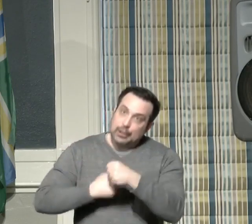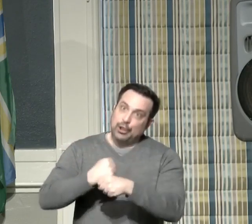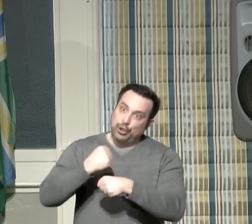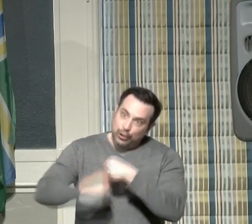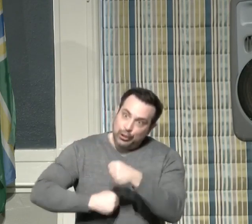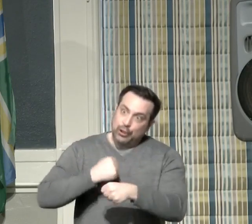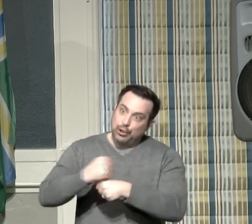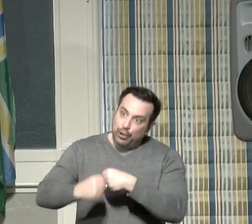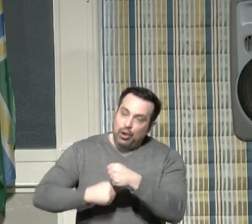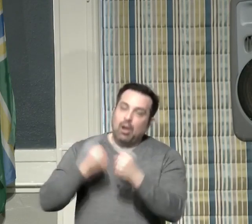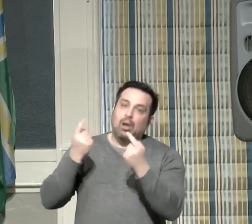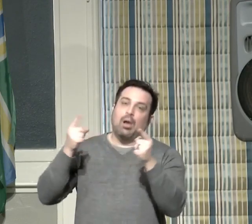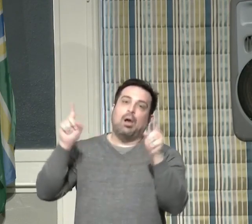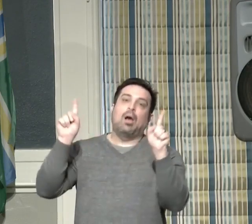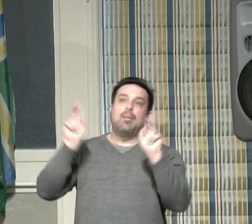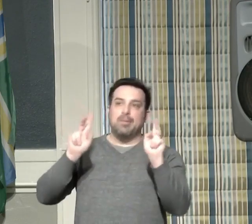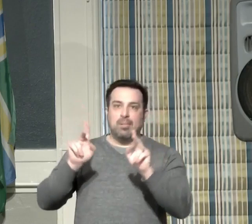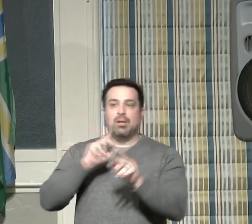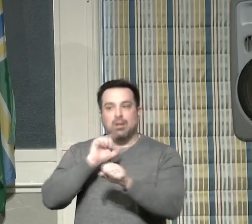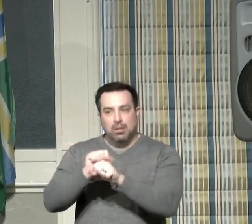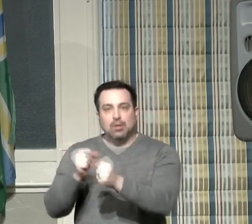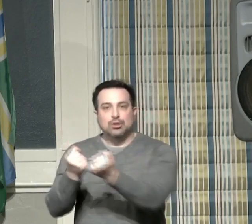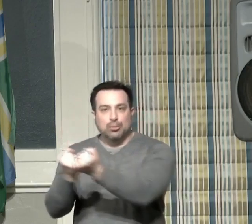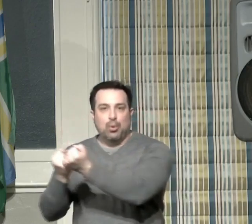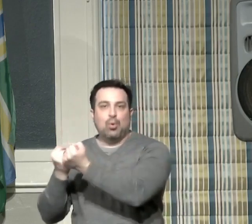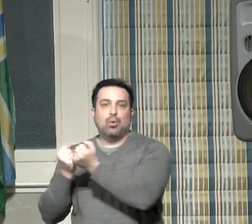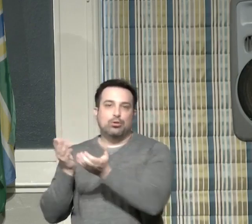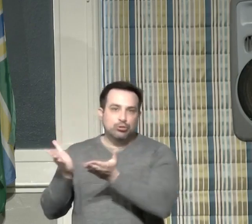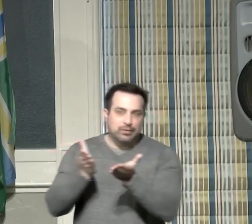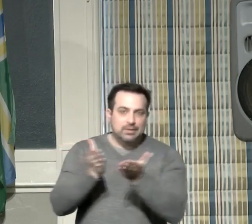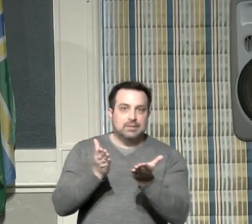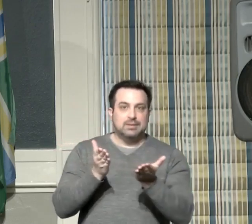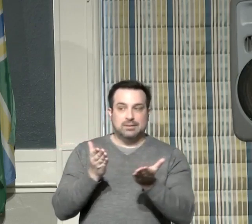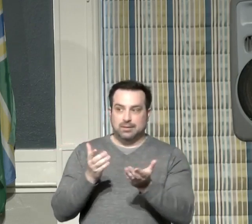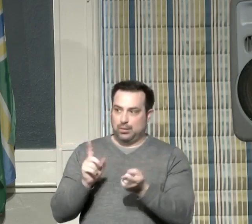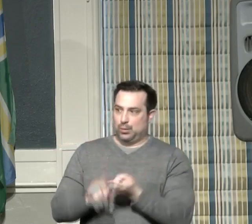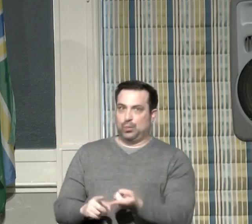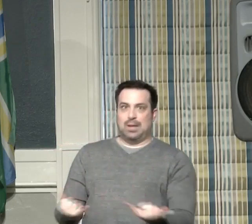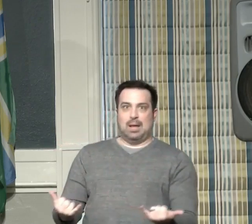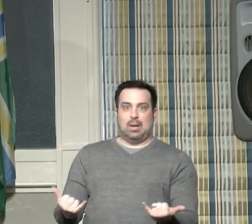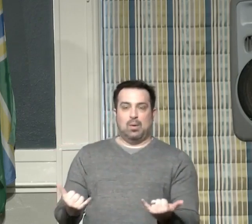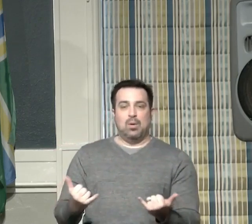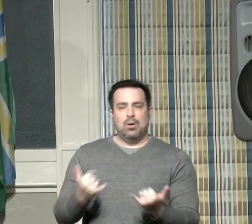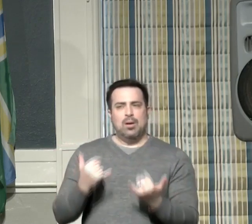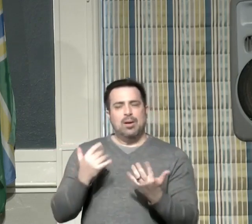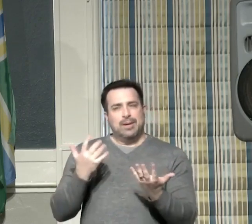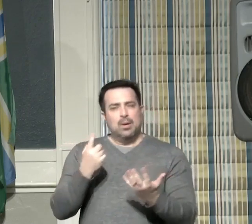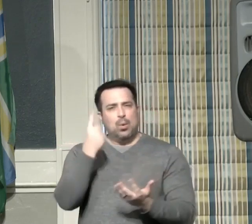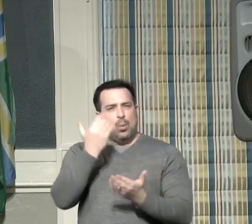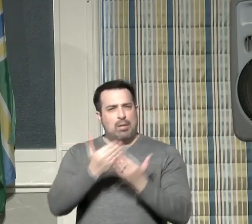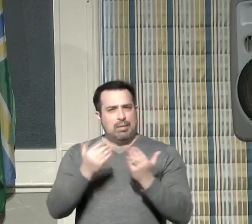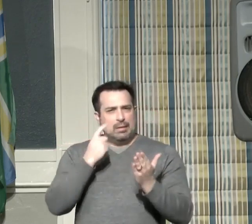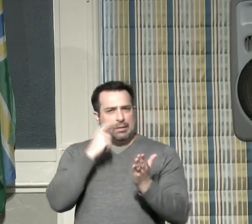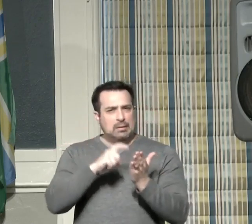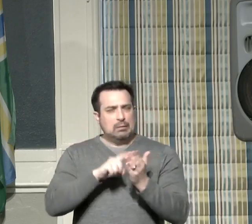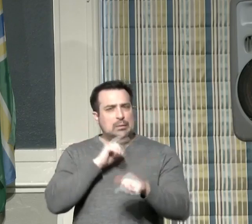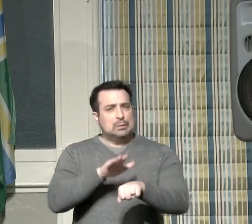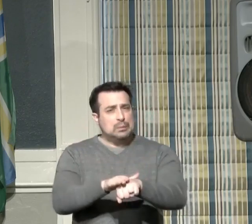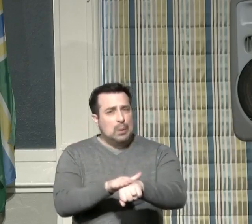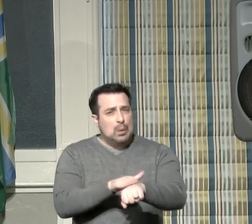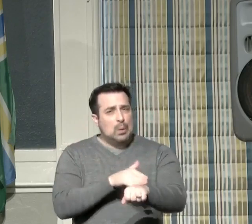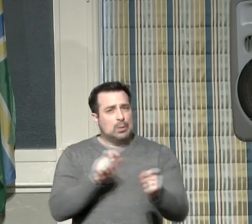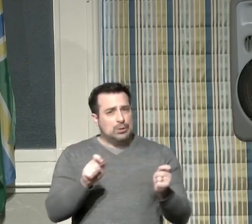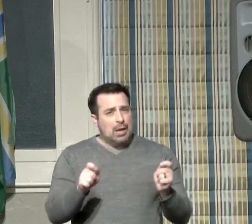in existence, but that is followed through and in existence today. But one of the things that we found out, because things are slow to change, they just are slow to